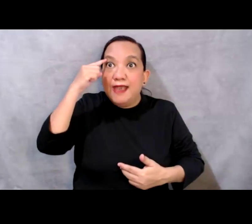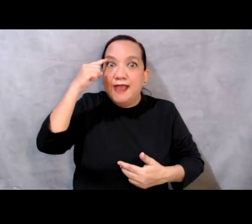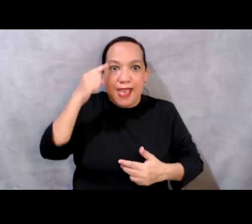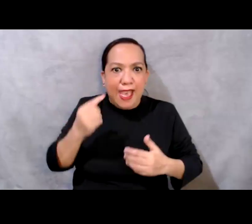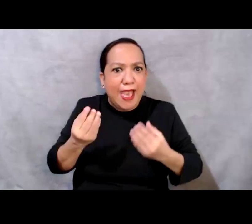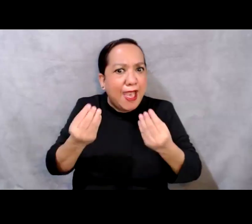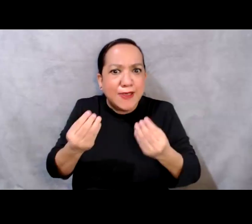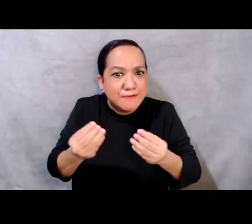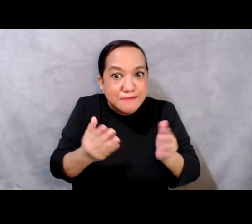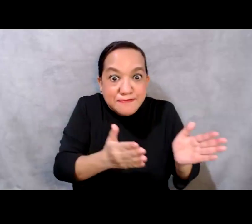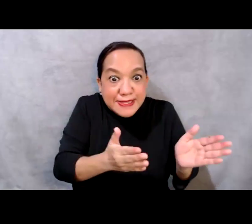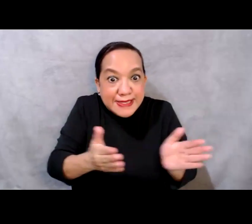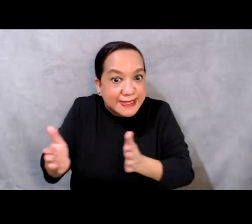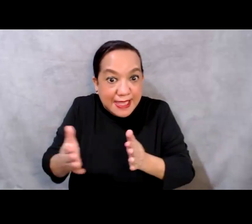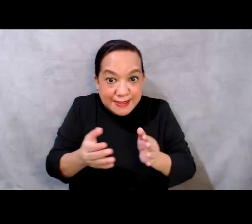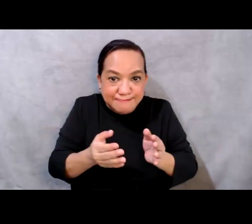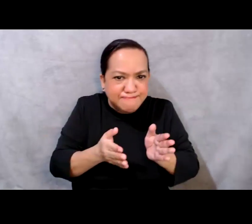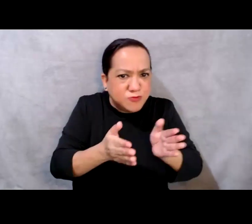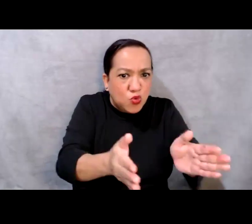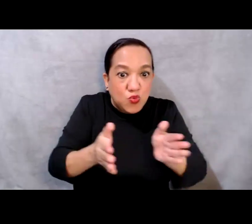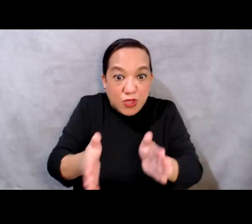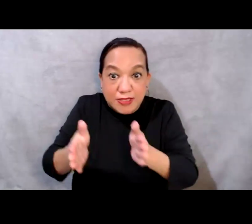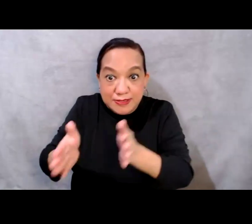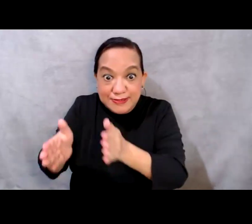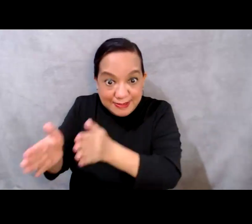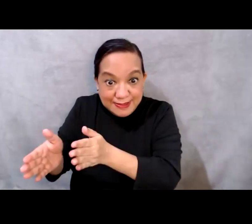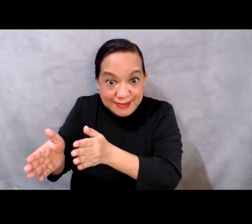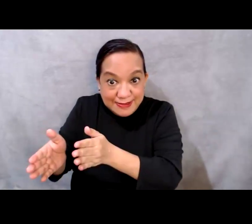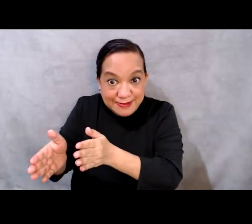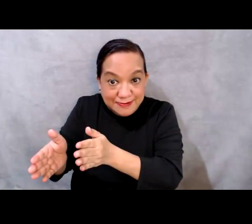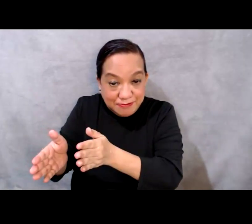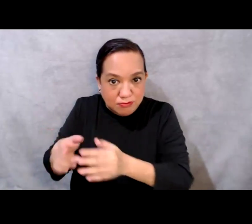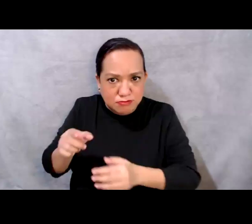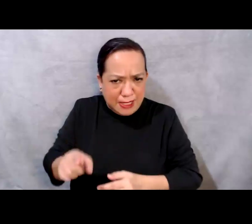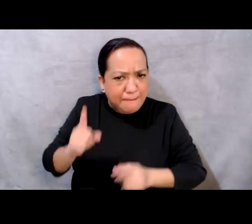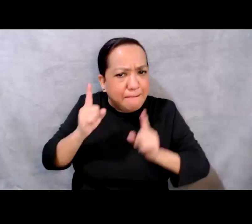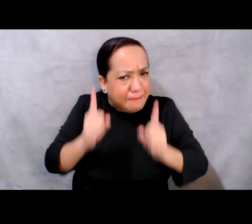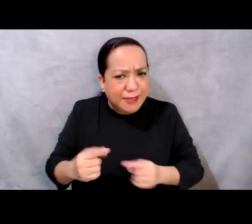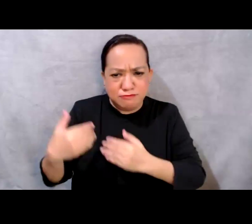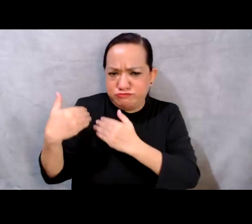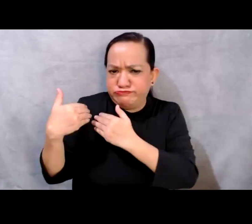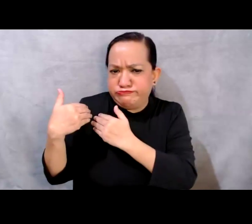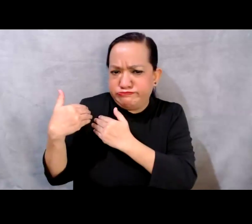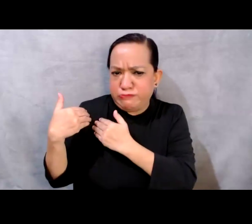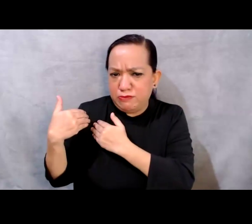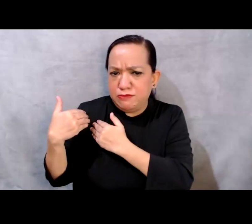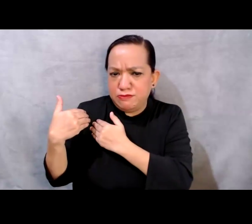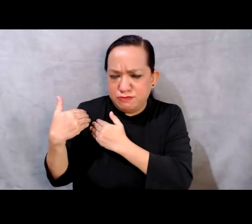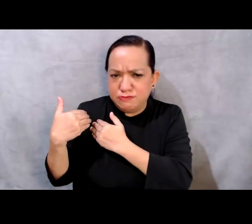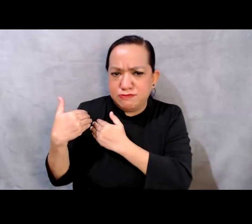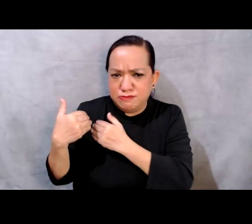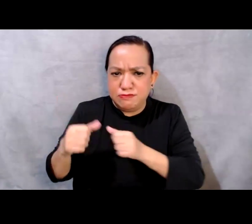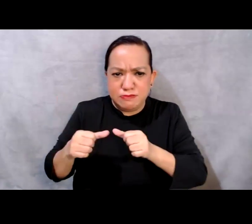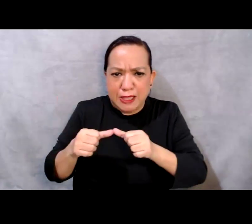even under an accountability mechanism, ultimately, it is the management that has to resolve and facilitate solutions. That is the role that they